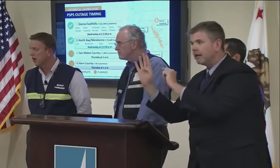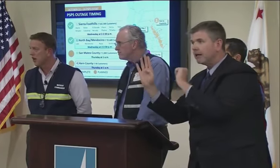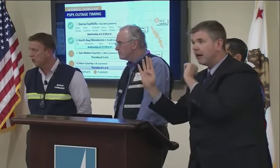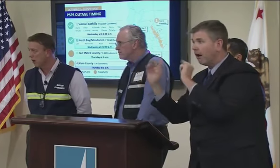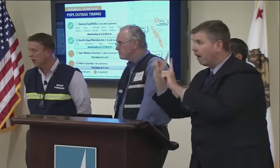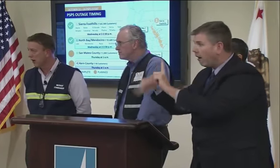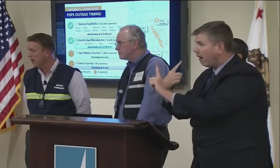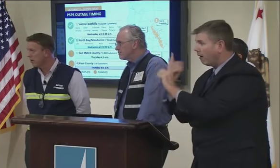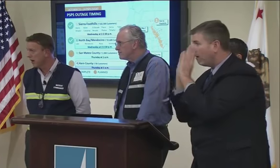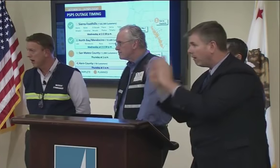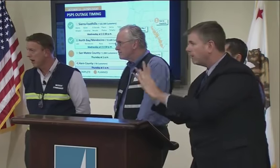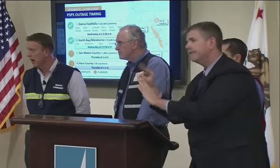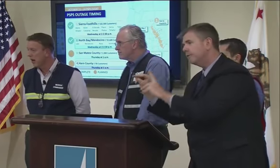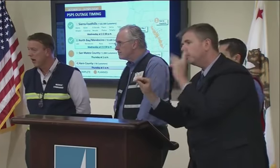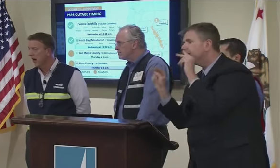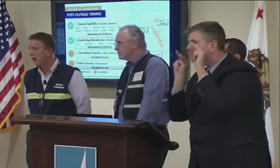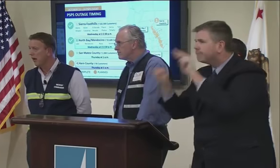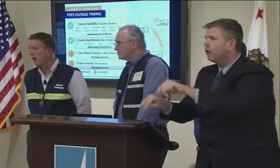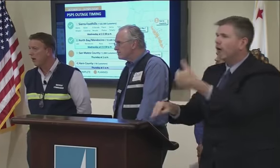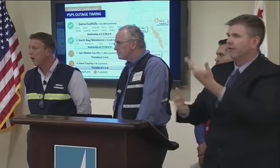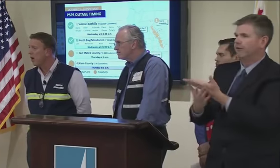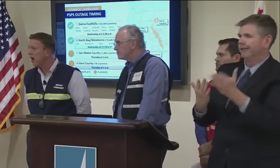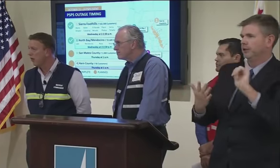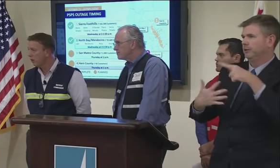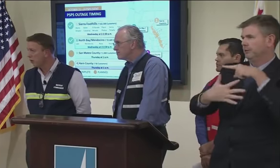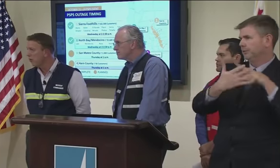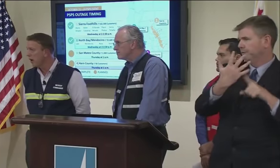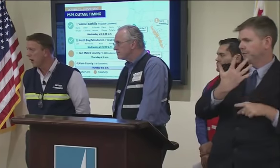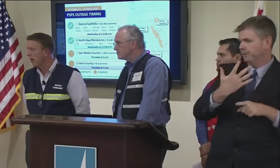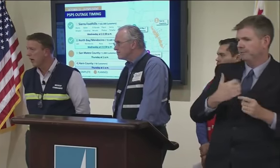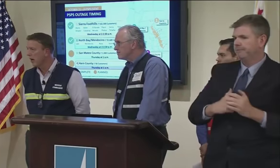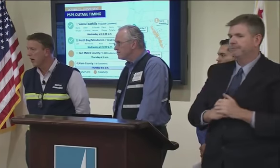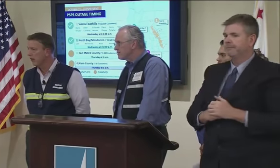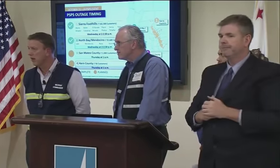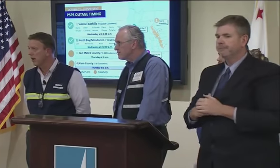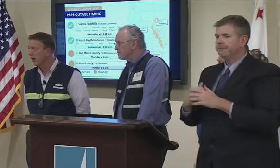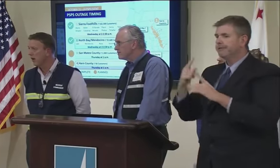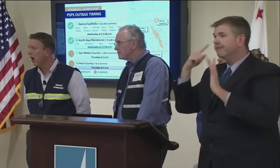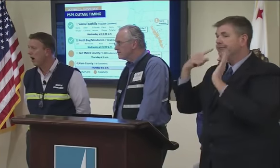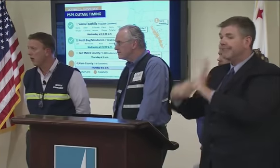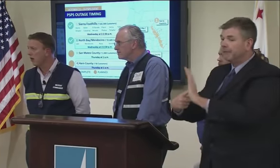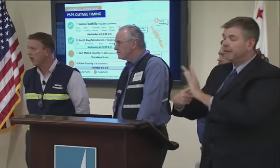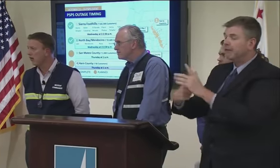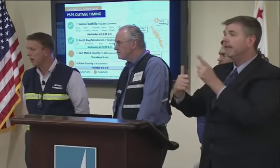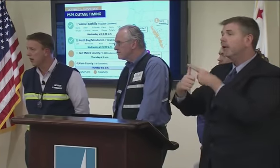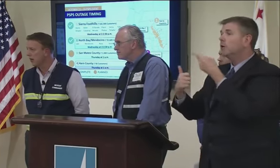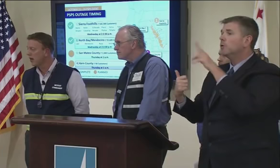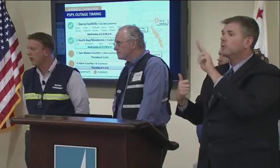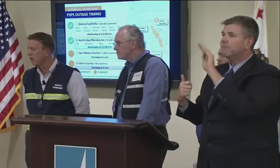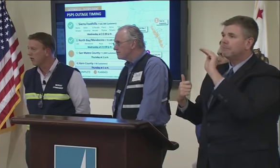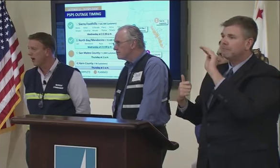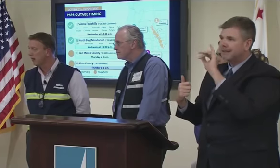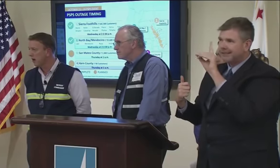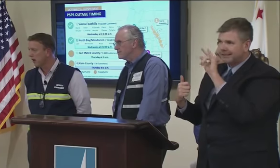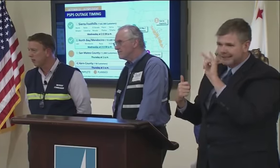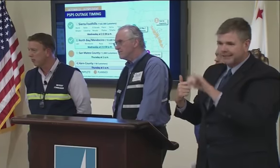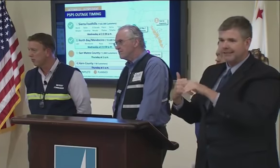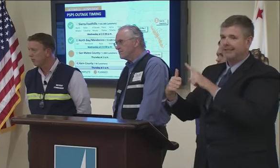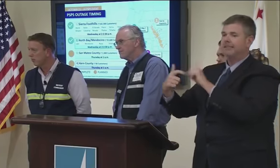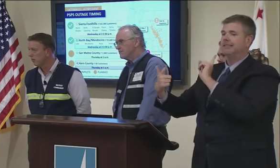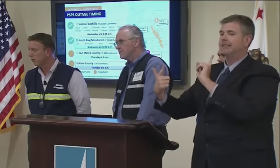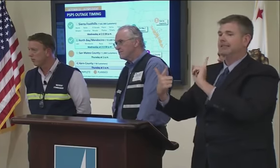conditions and wind and humidity. And right now the North Bay is at a higher risk than the East or South